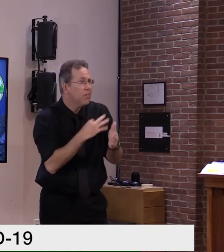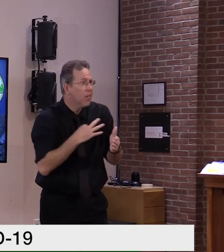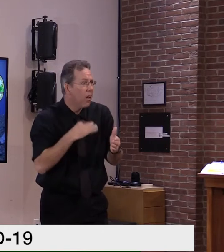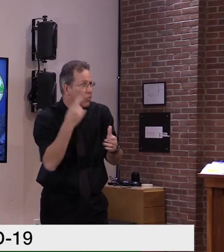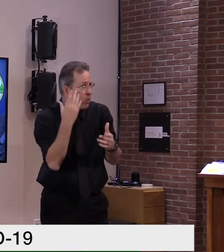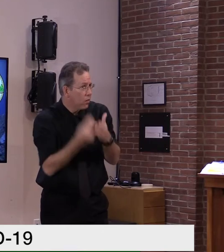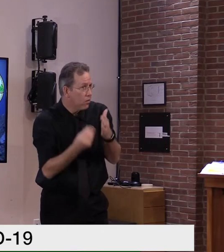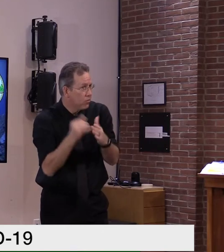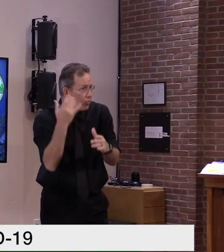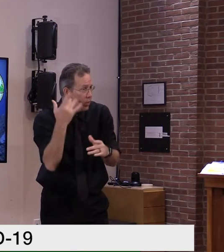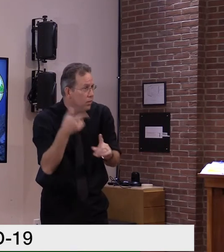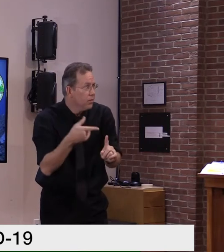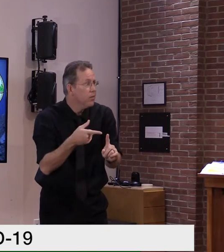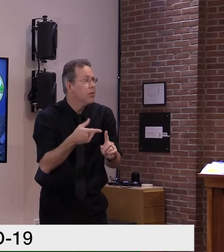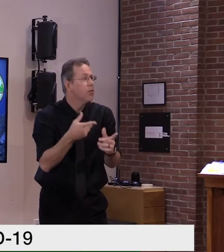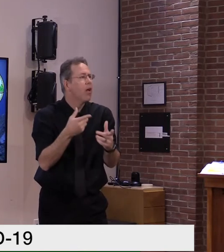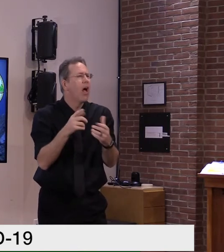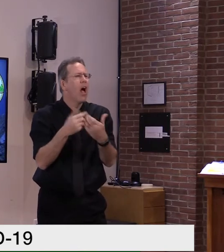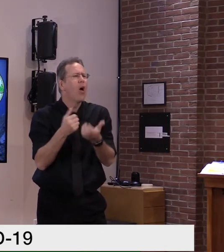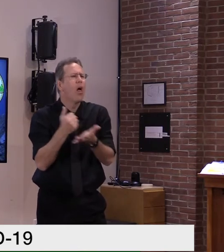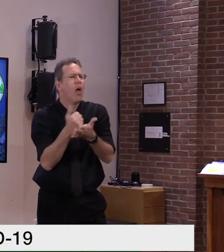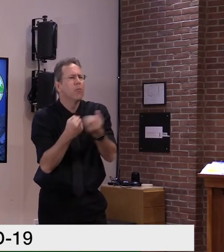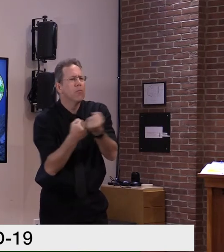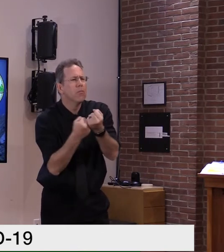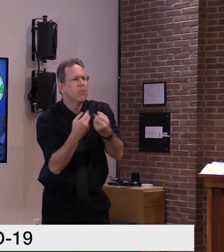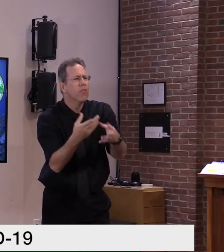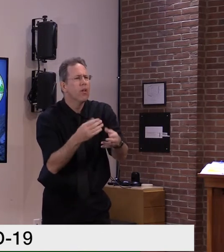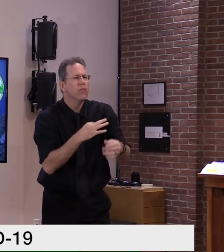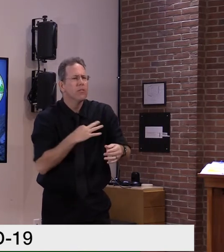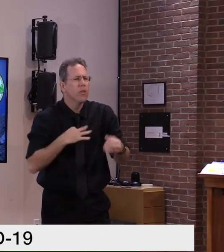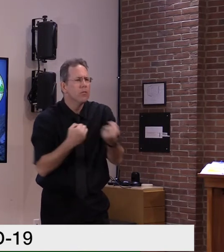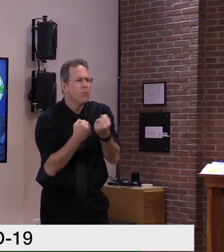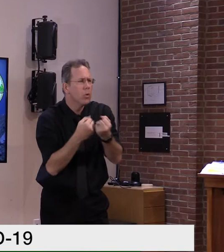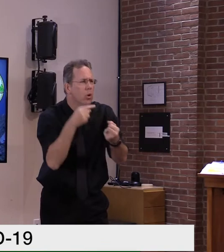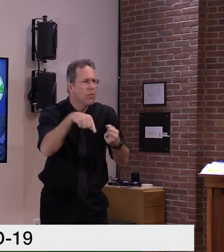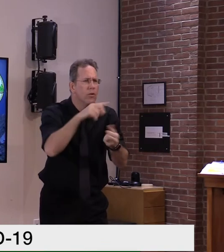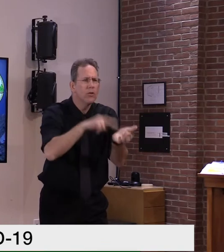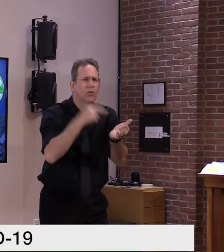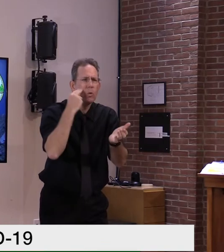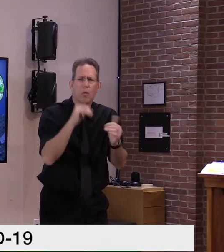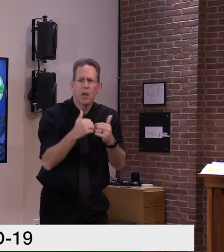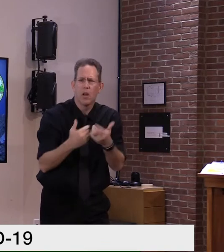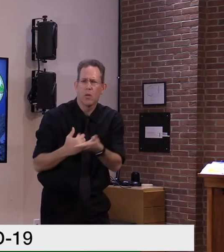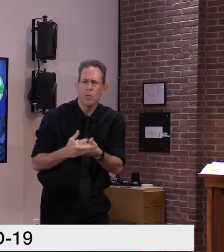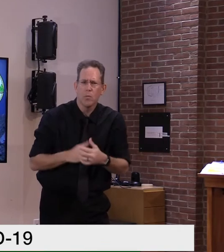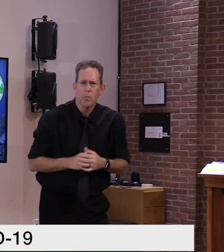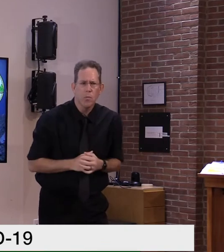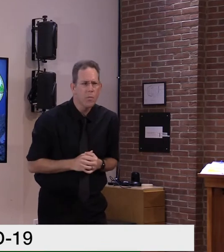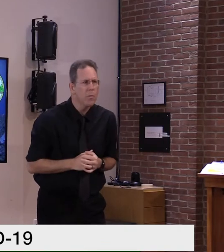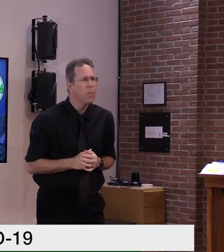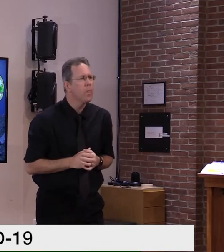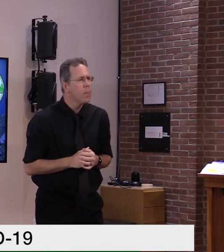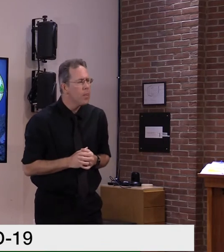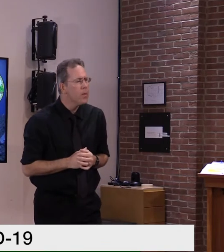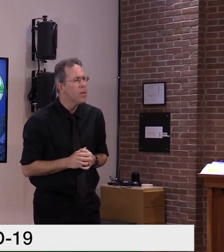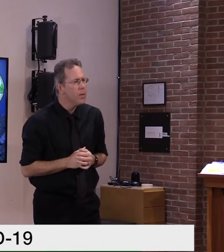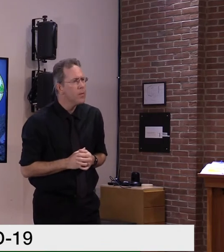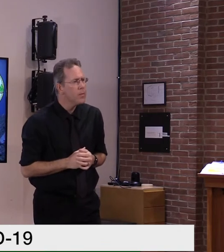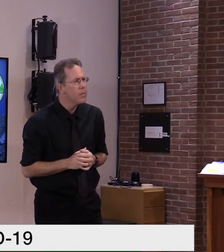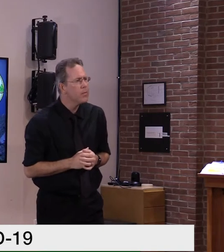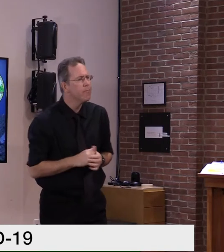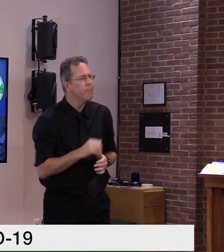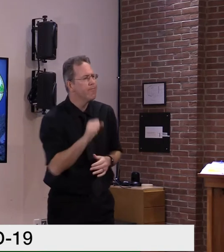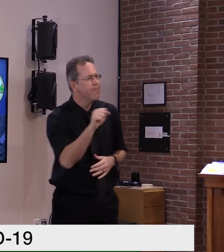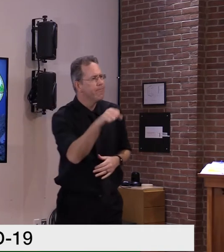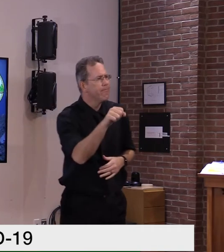ready to assist them should they need help keeping things staffed? Yeah, it's actually Dale, the Department of Aging and Independent Living.